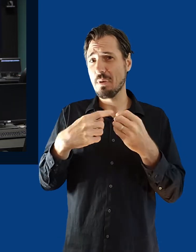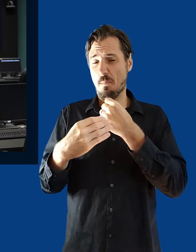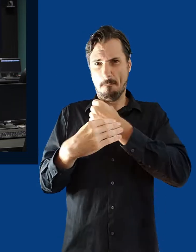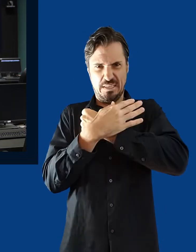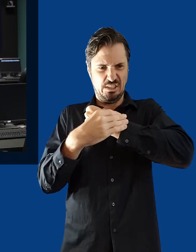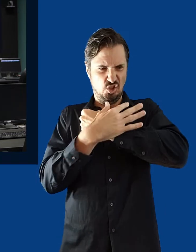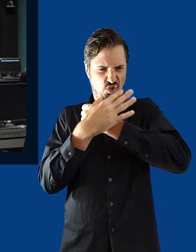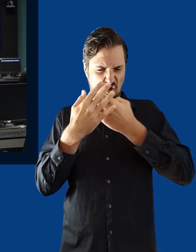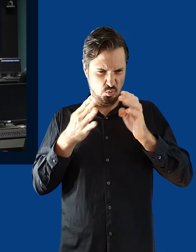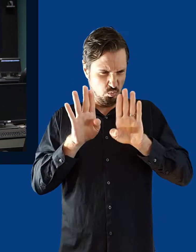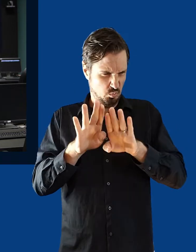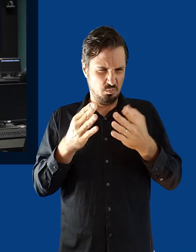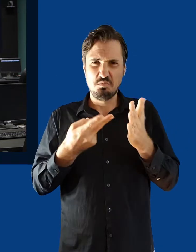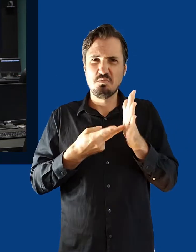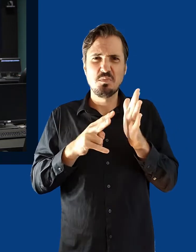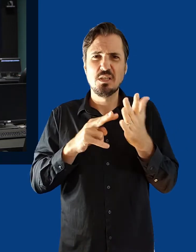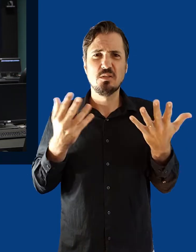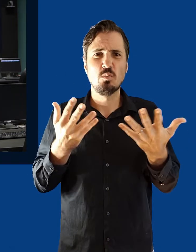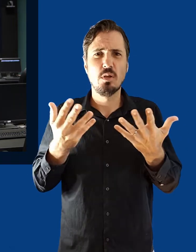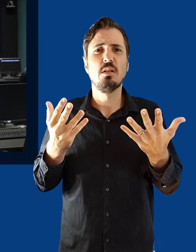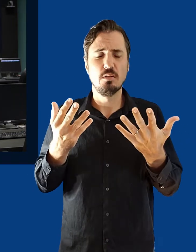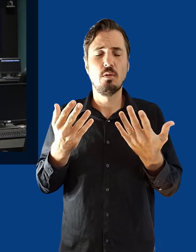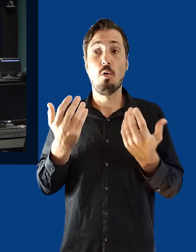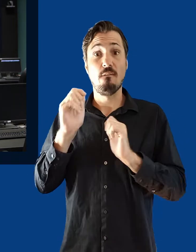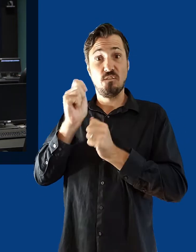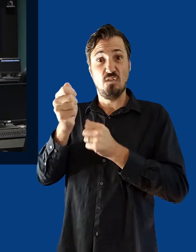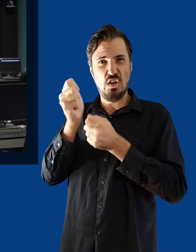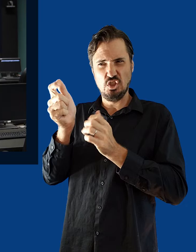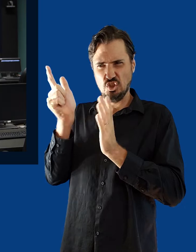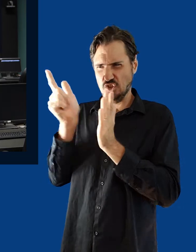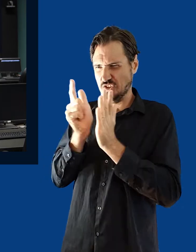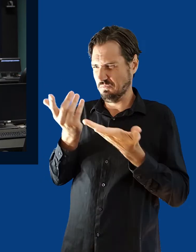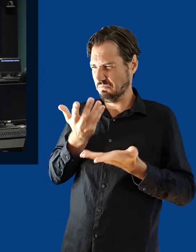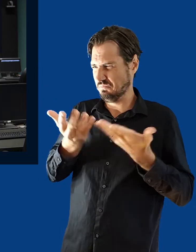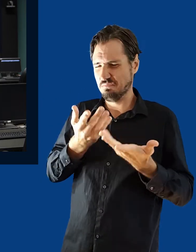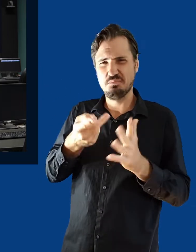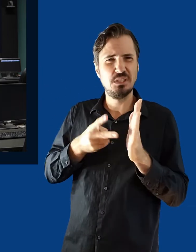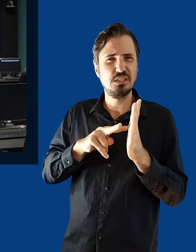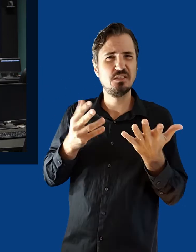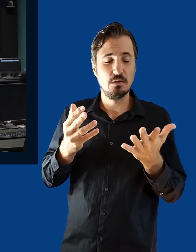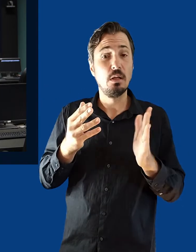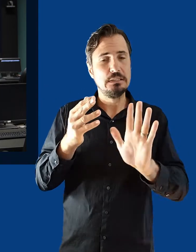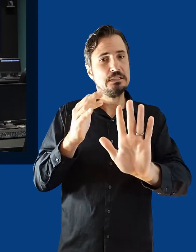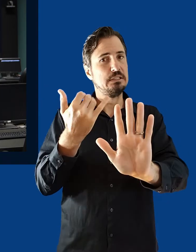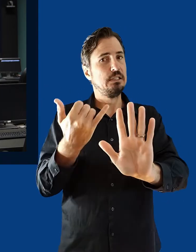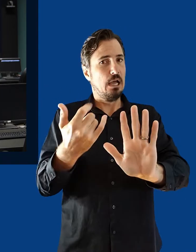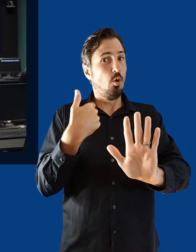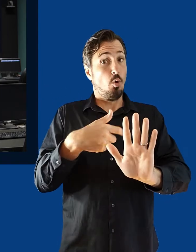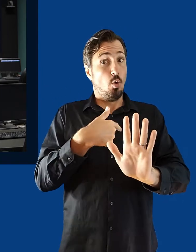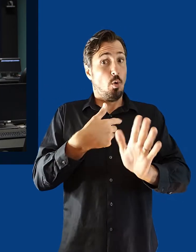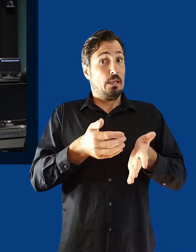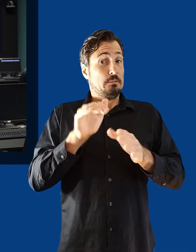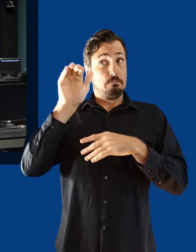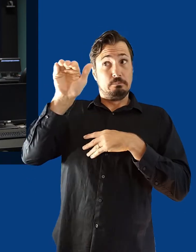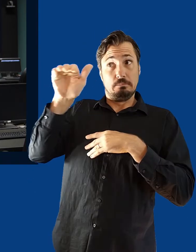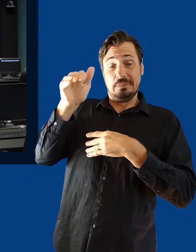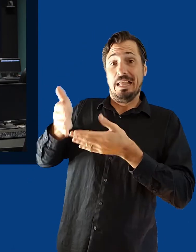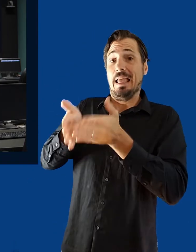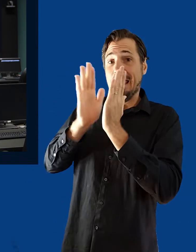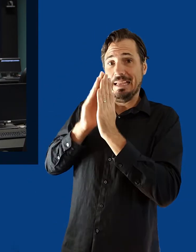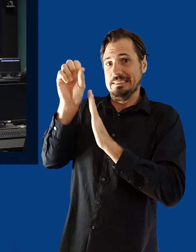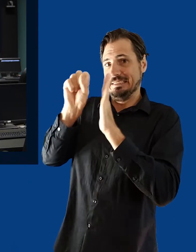contact with the Attorney General's office as of Saturday morning and will report back to all of you how we will be enforcing